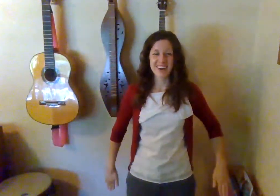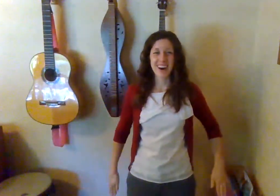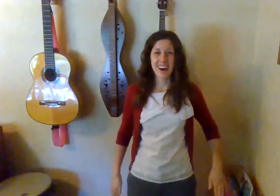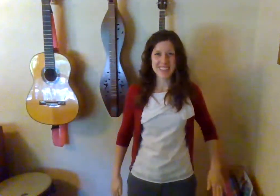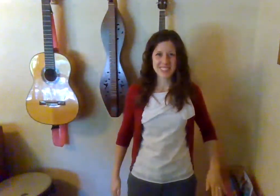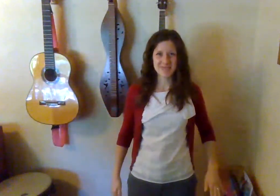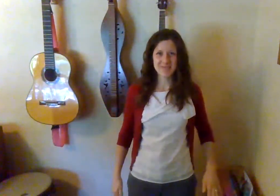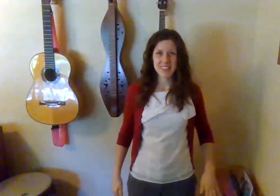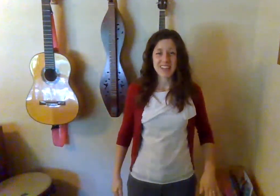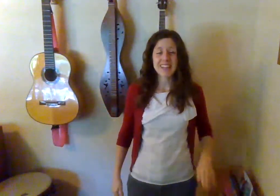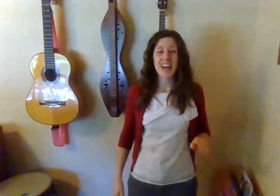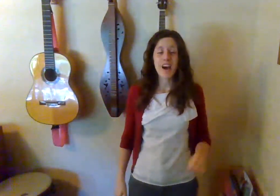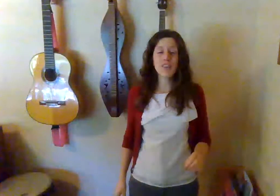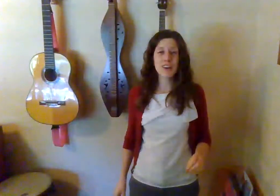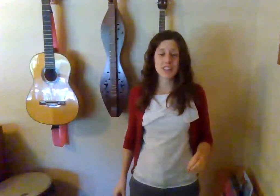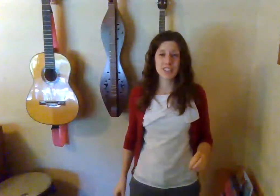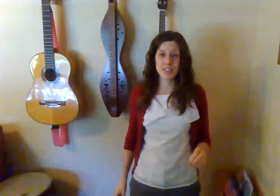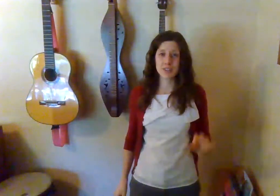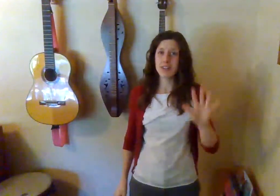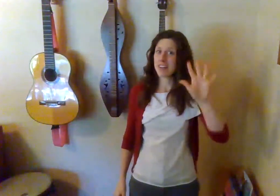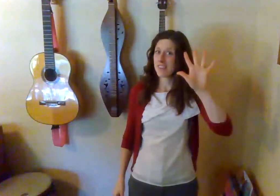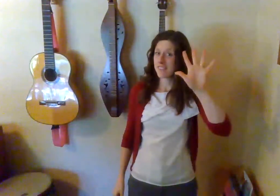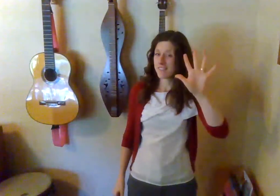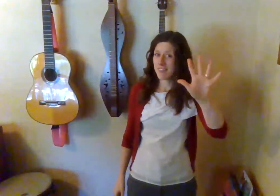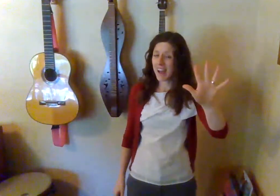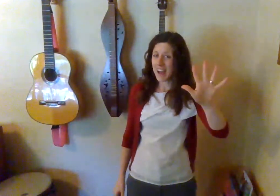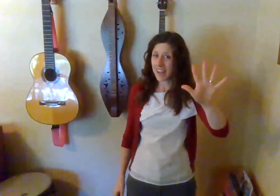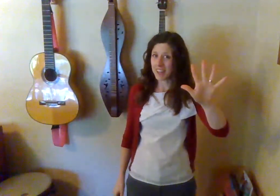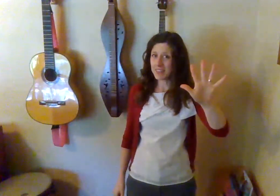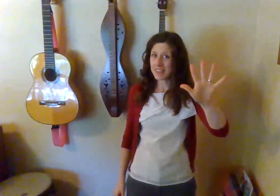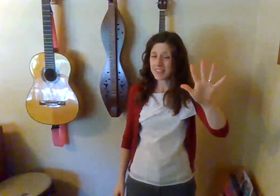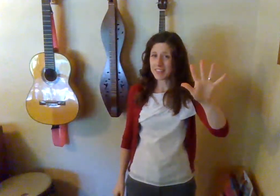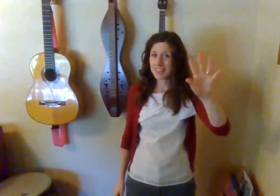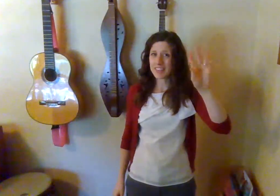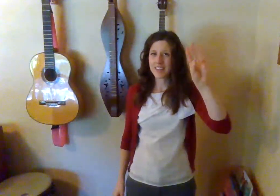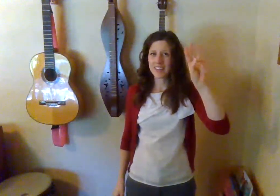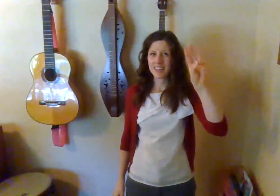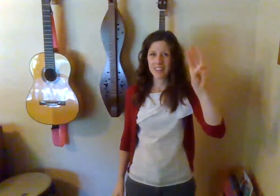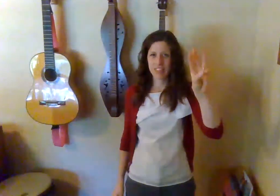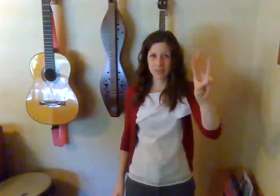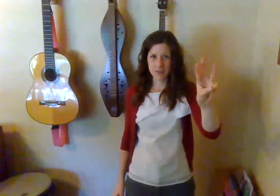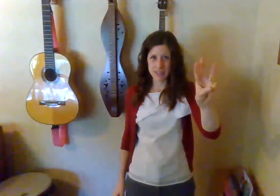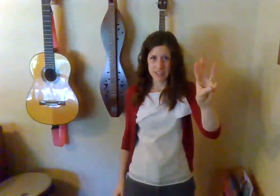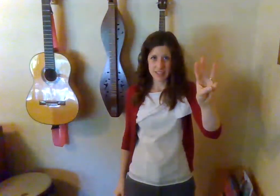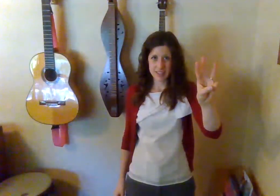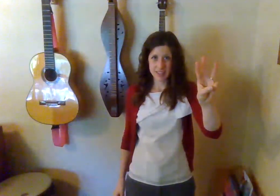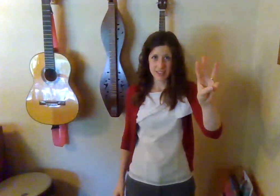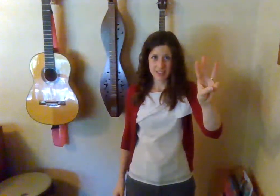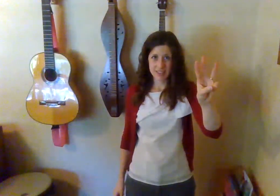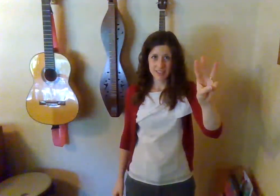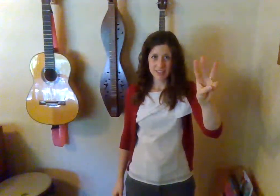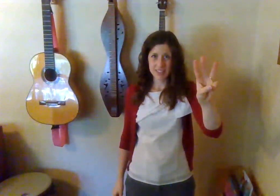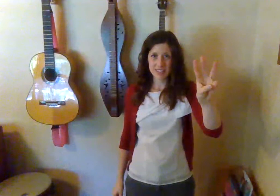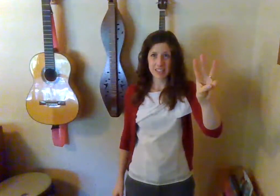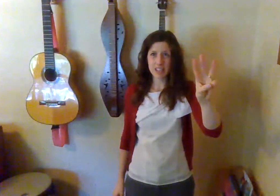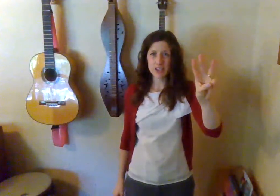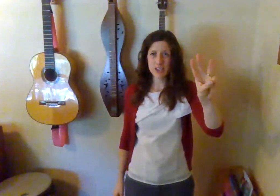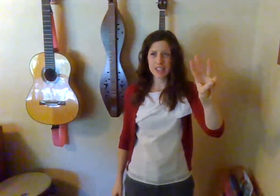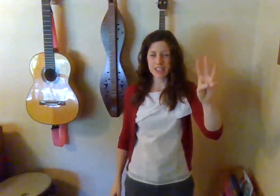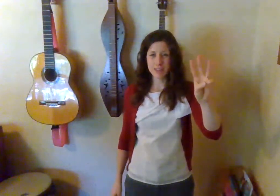Awesome. Now we're going to do five, three. It's a little tricky to